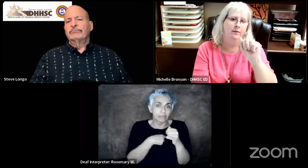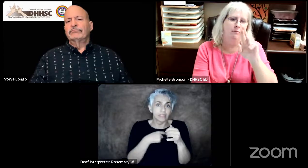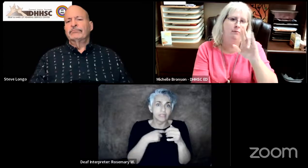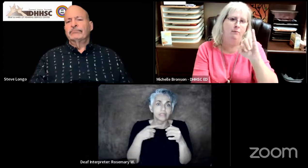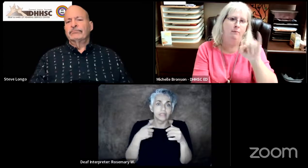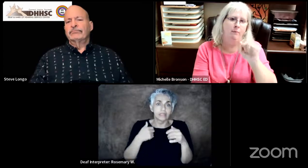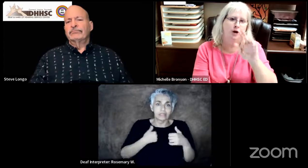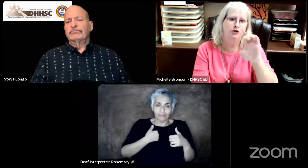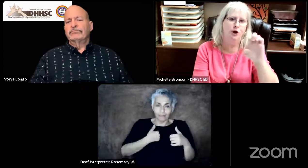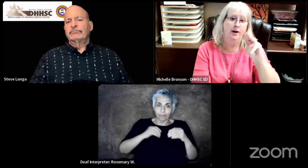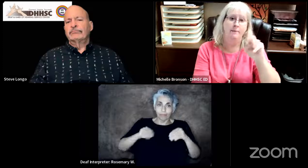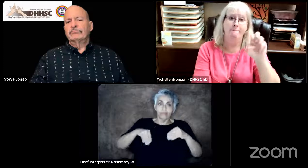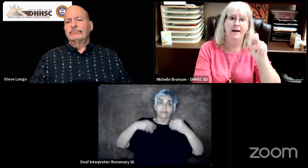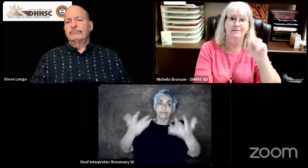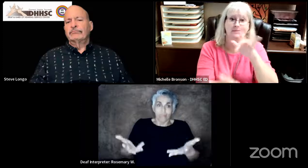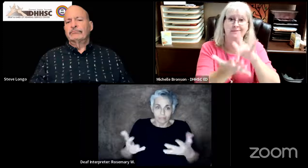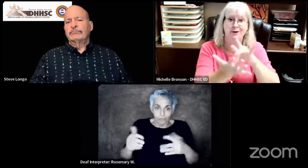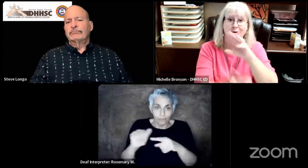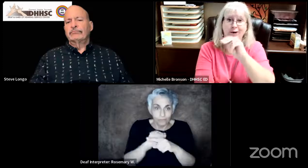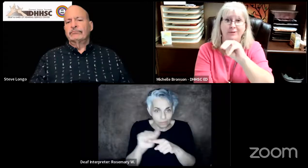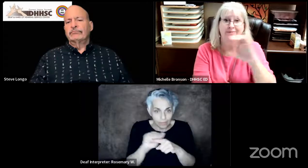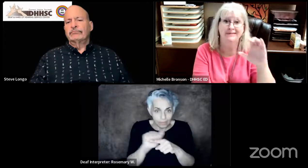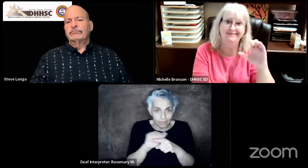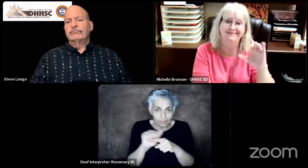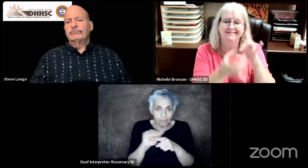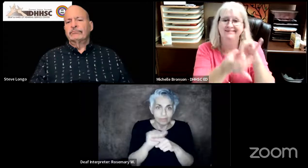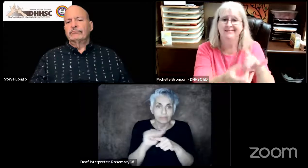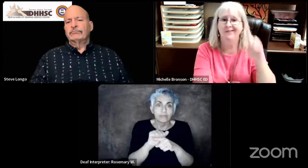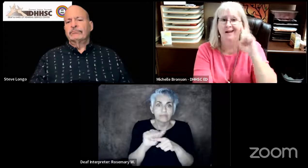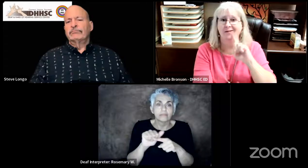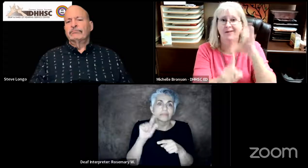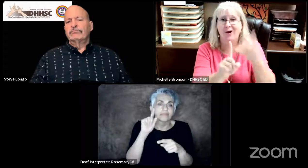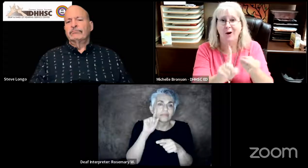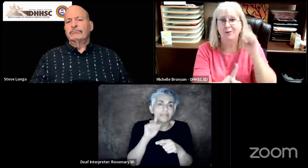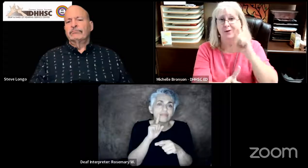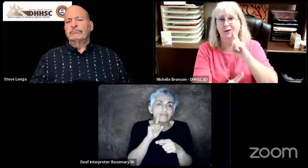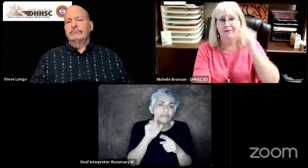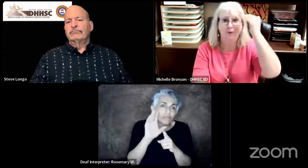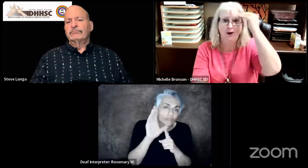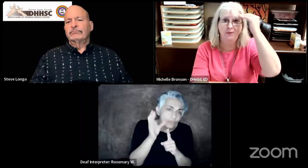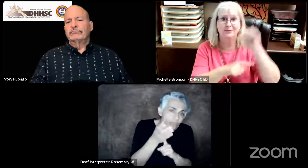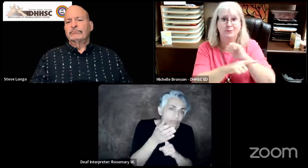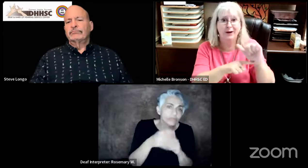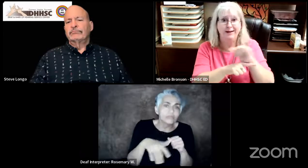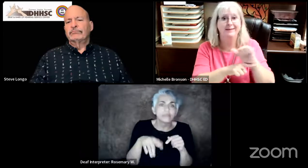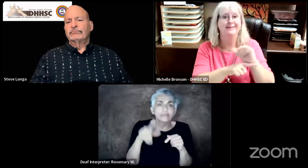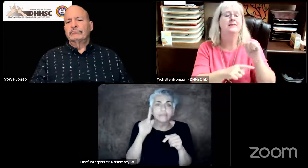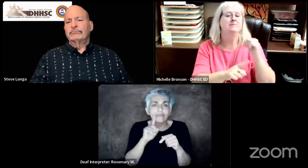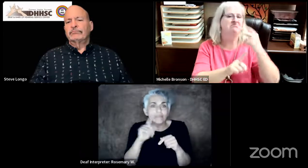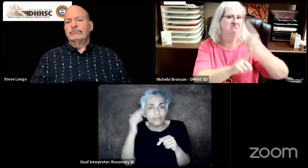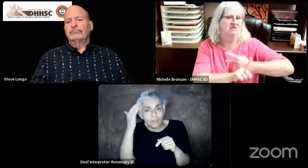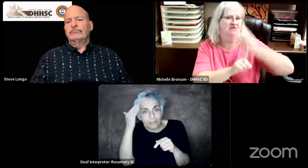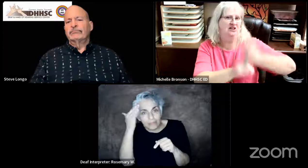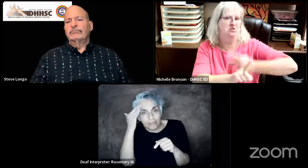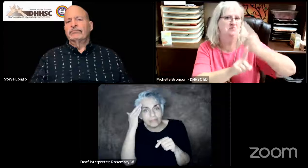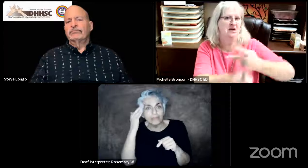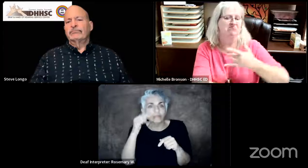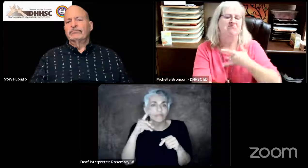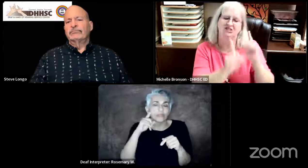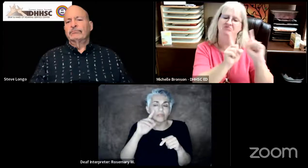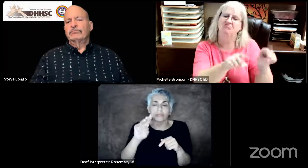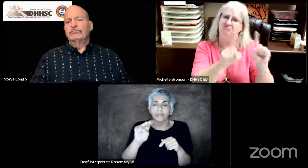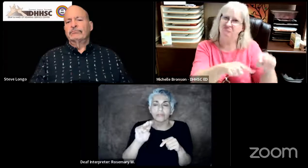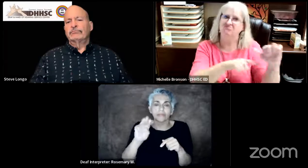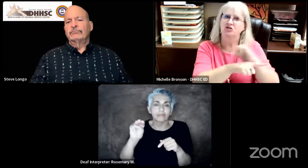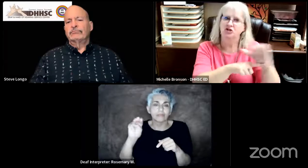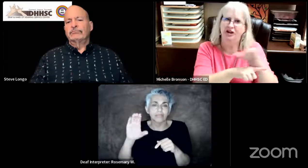of training with the Marjorie Mason Center. Deaf culture, deaf awareness, those kinds of